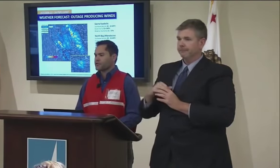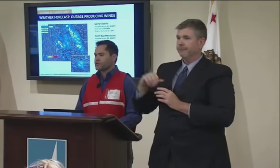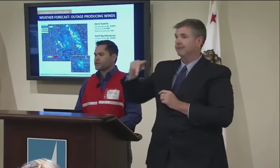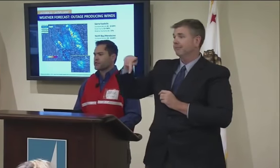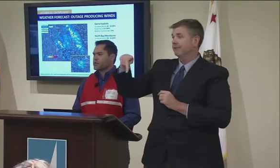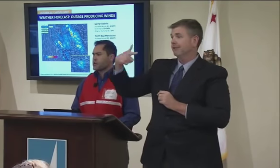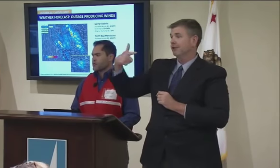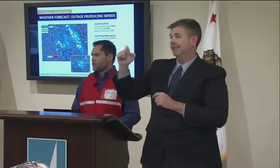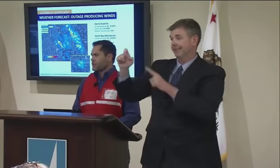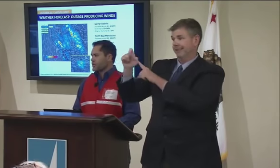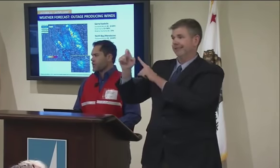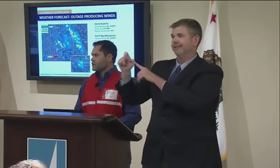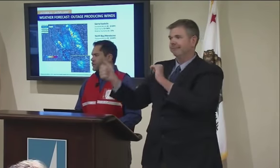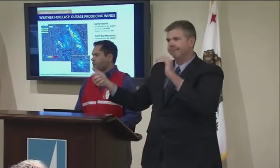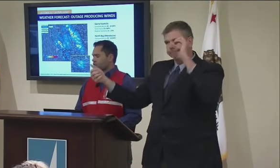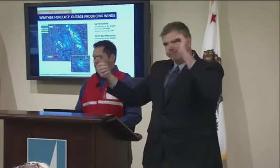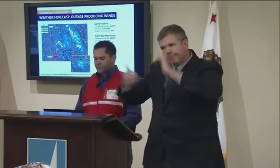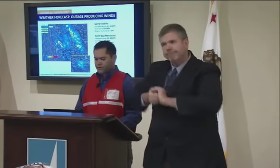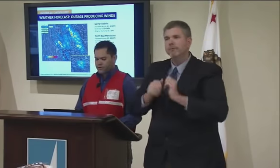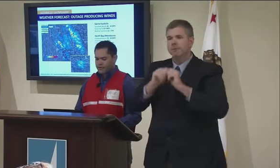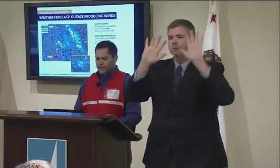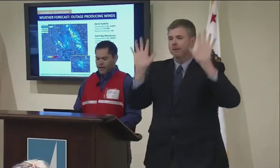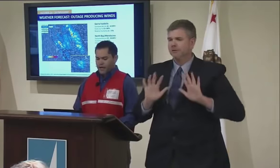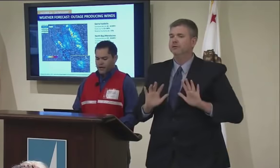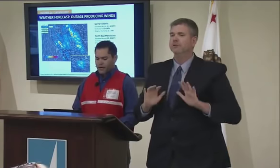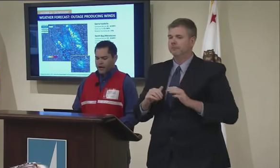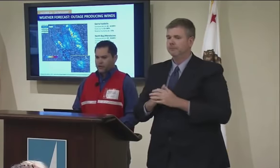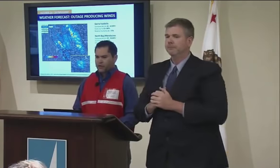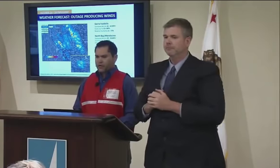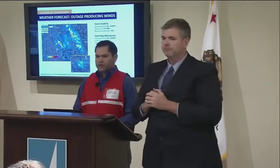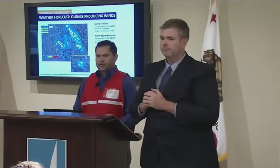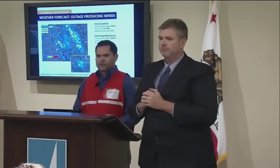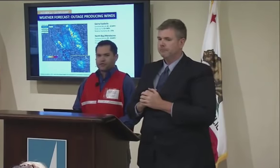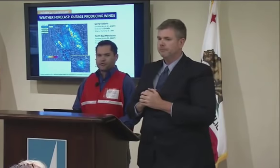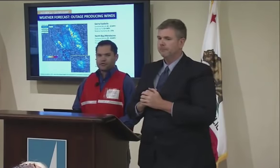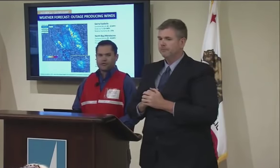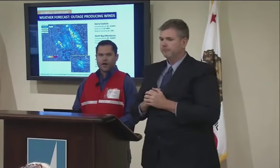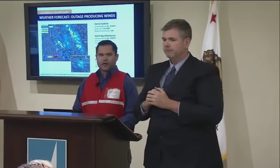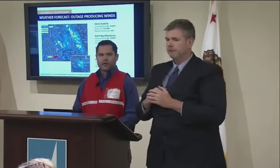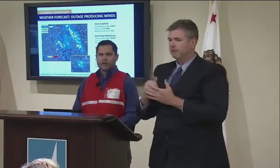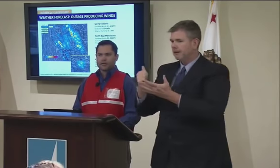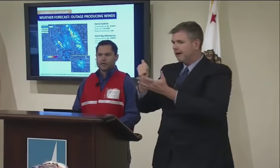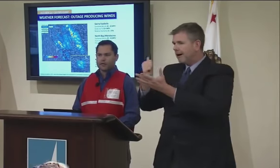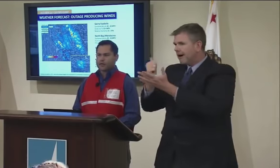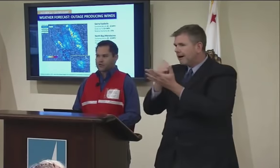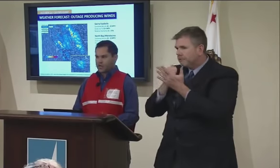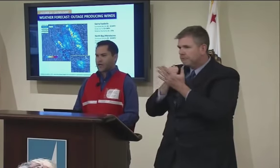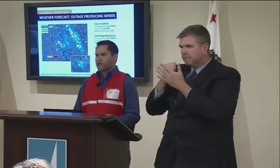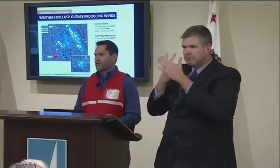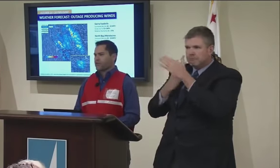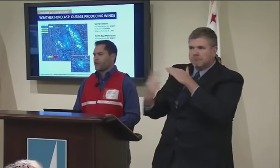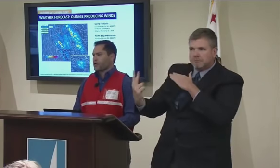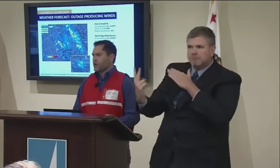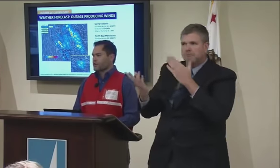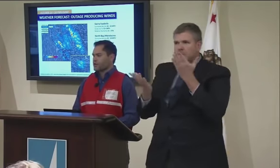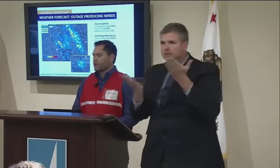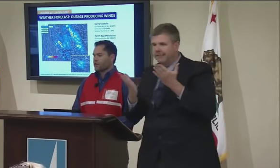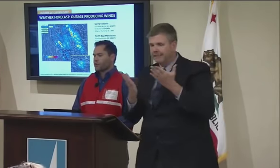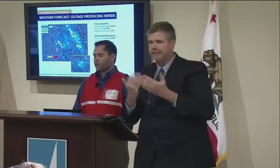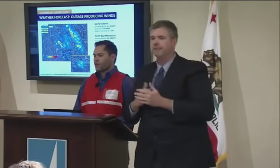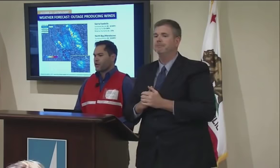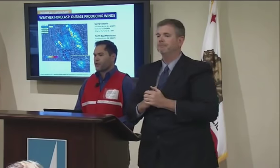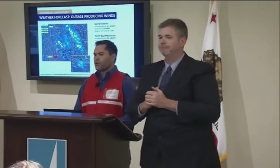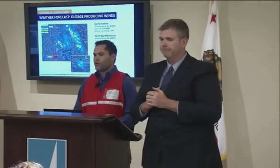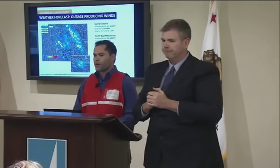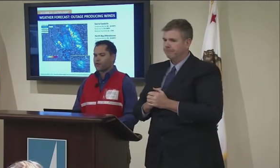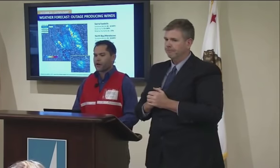predictive services, as well as National Weather Service. And I do encourage you to evaluate and check out their forecasts. Some of them